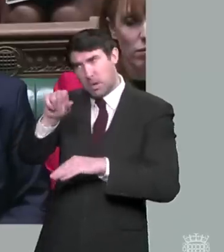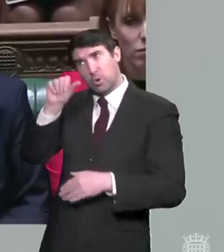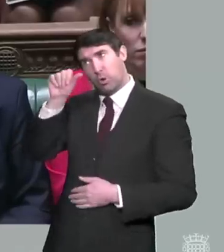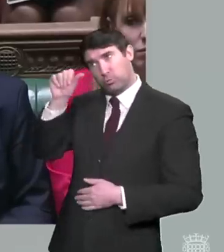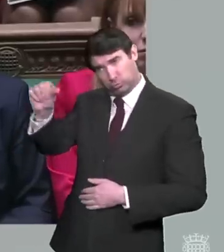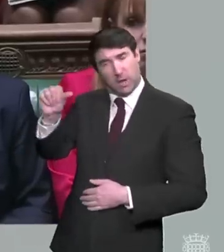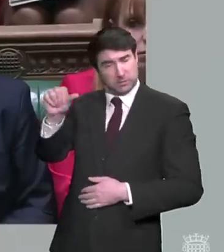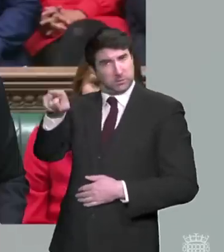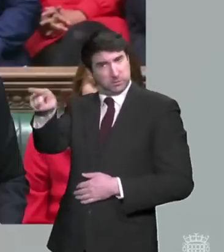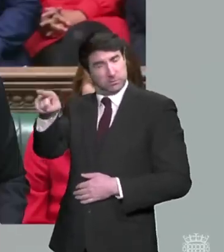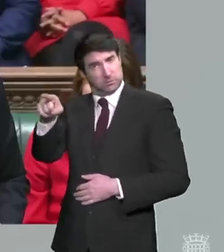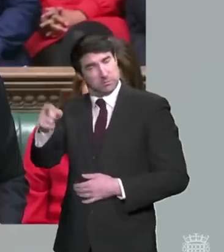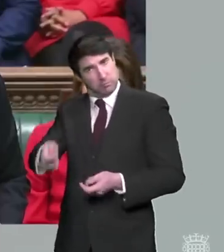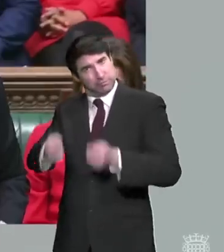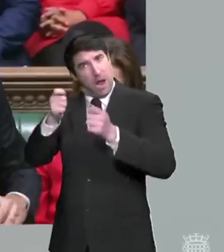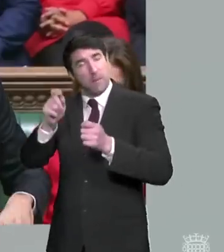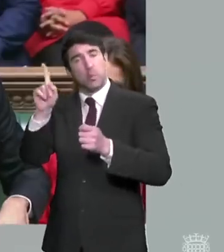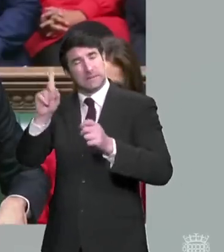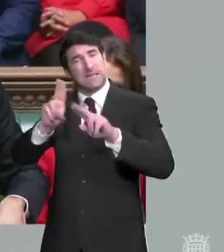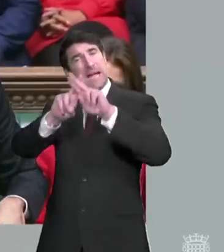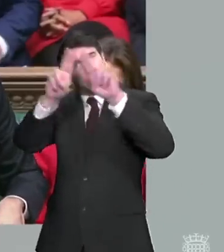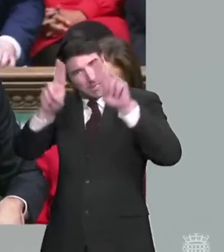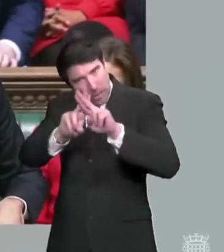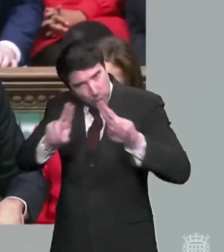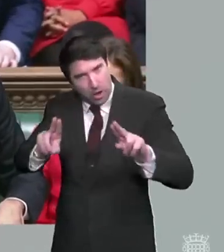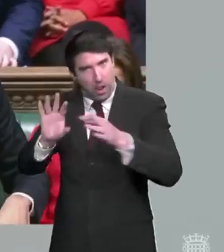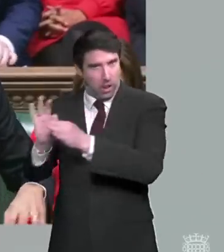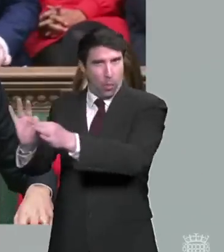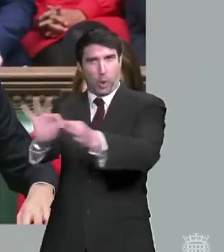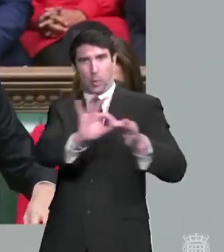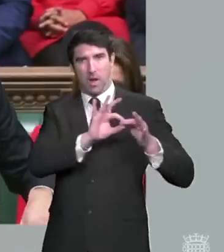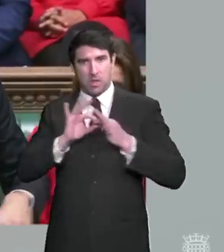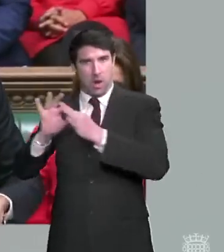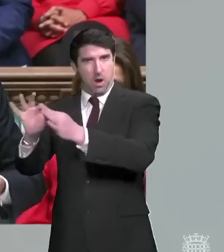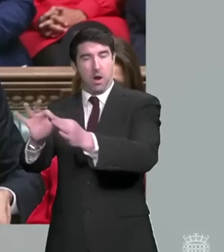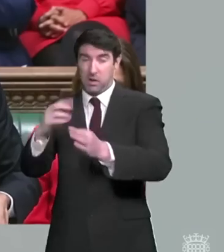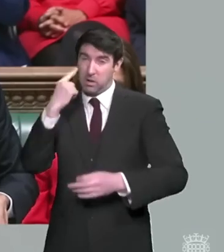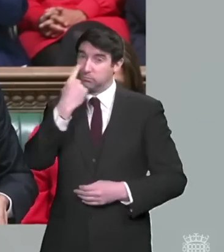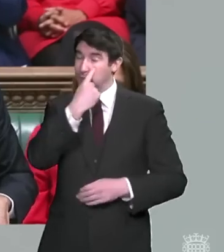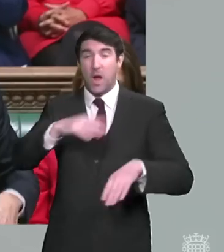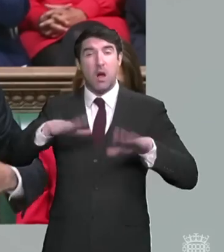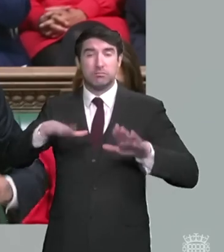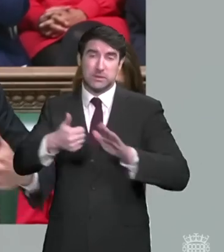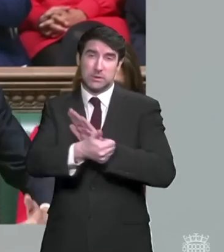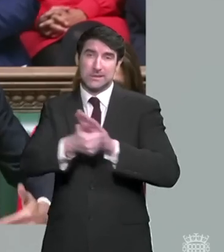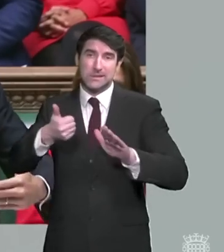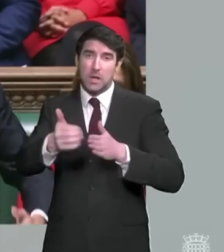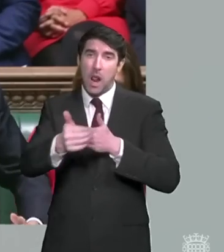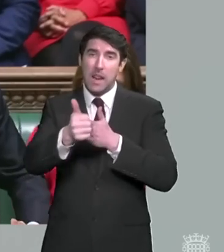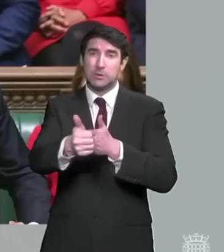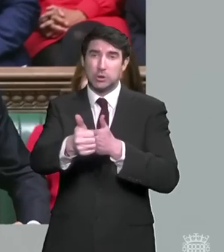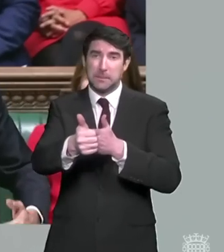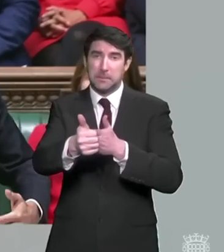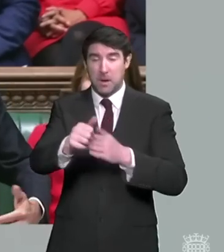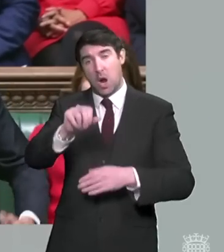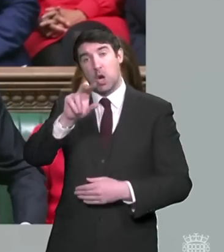that is a mark of UK leadership in this particular area is that around a dozen other countries have all come here to